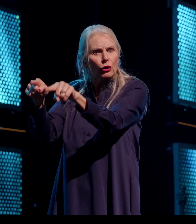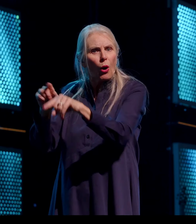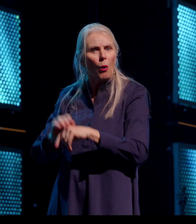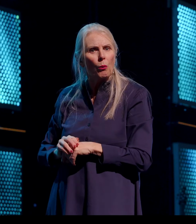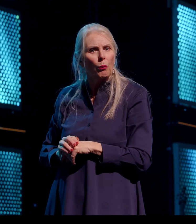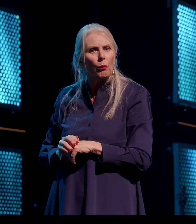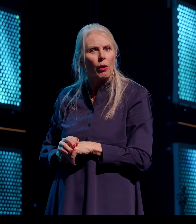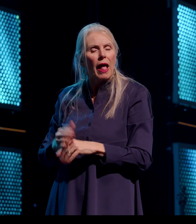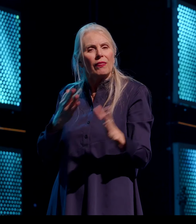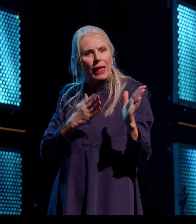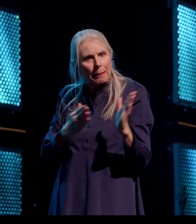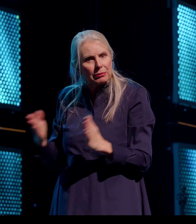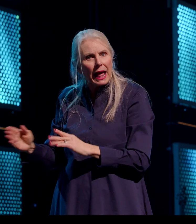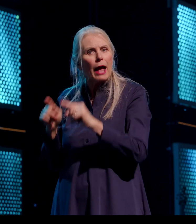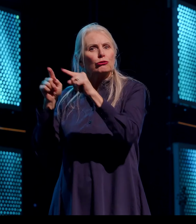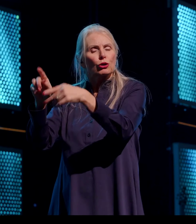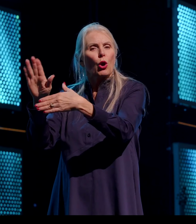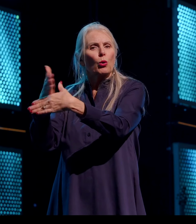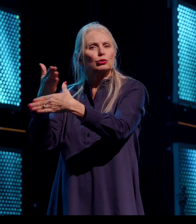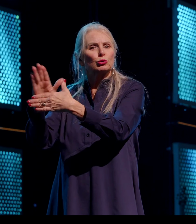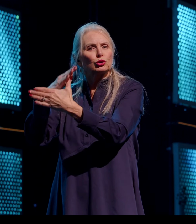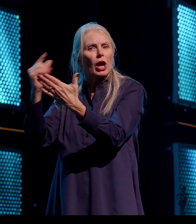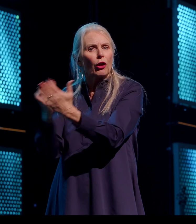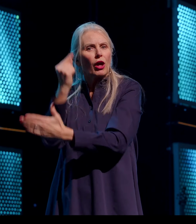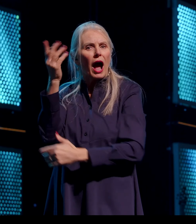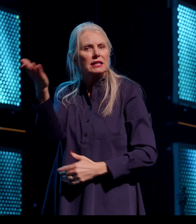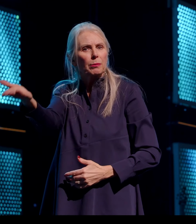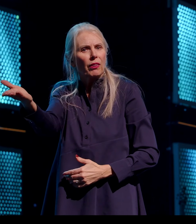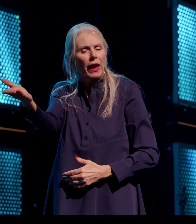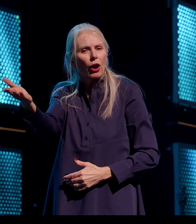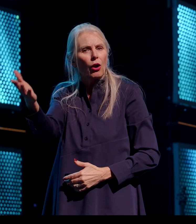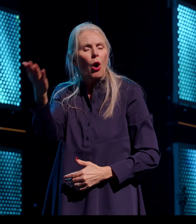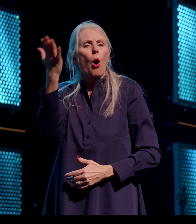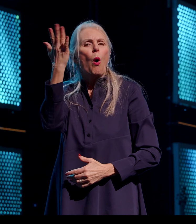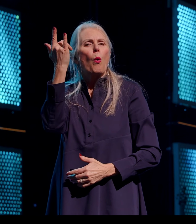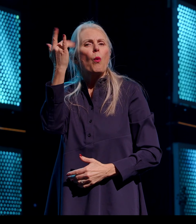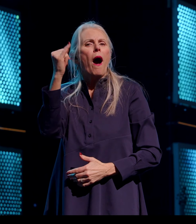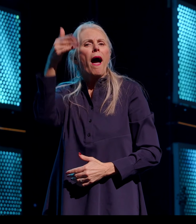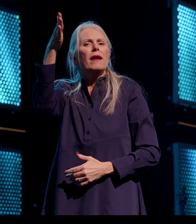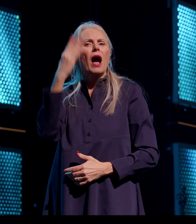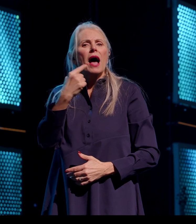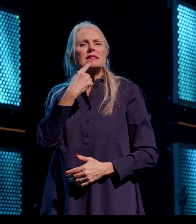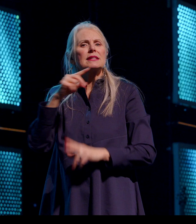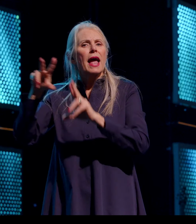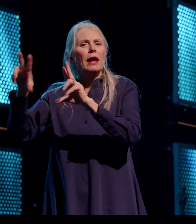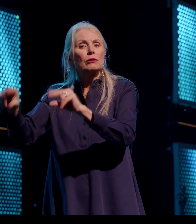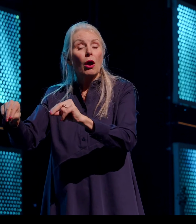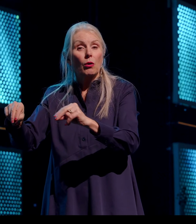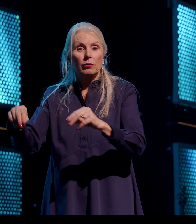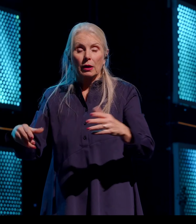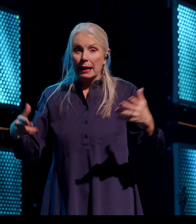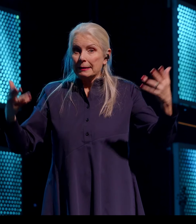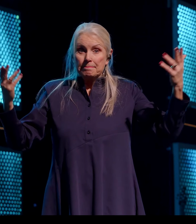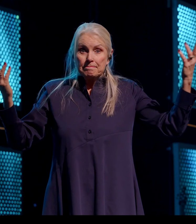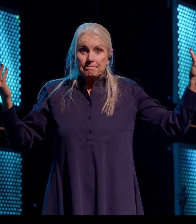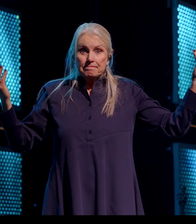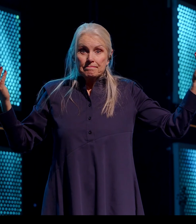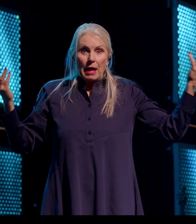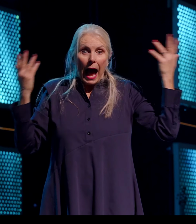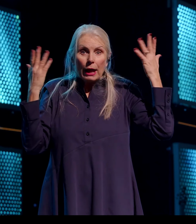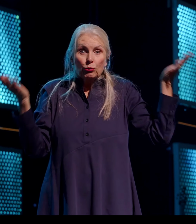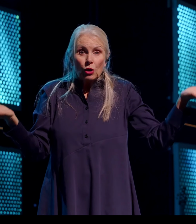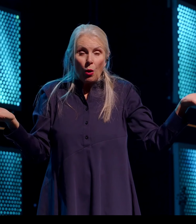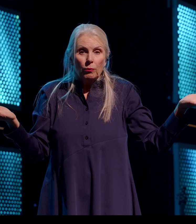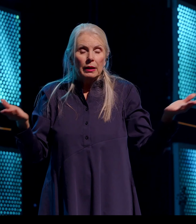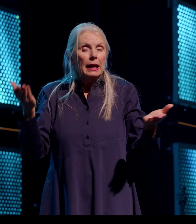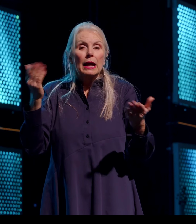there. Why in the world would God forbid them to go and bring the gospel to Asia? I don't know. I guess it